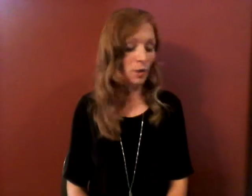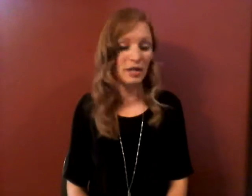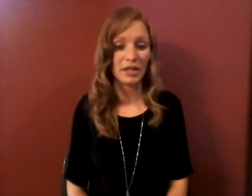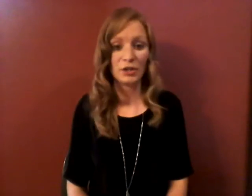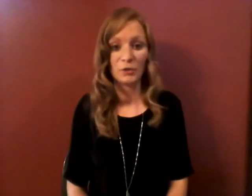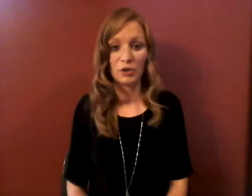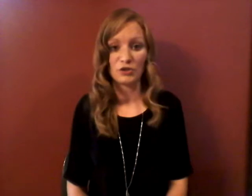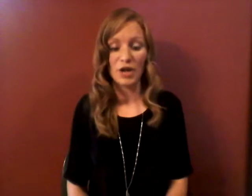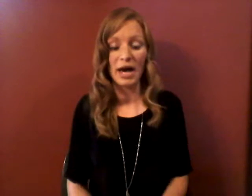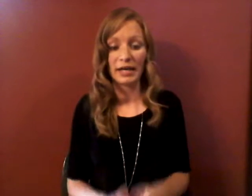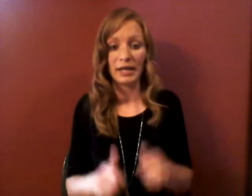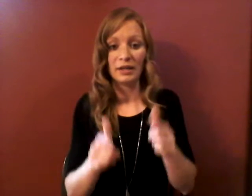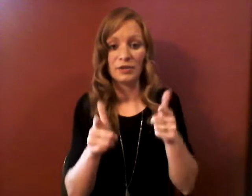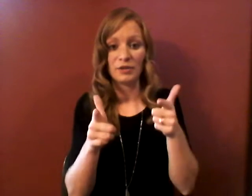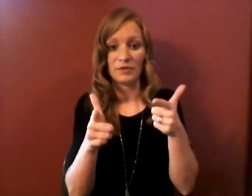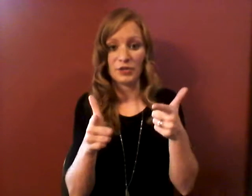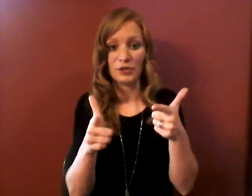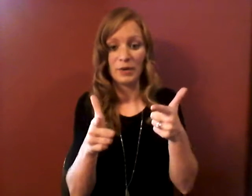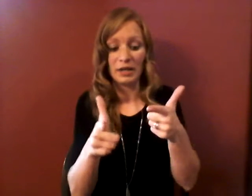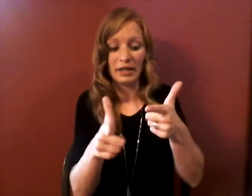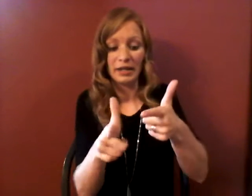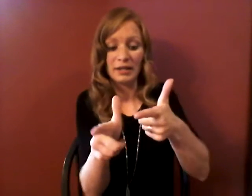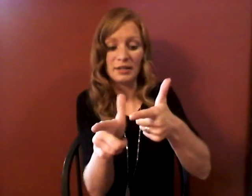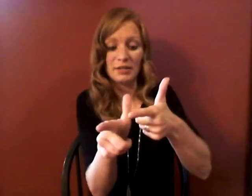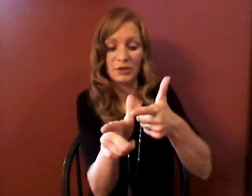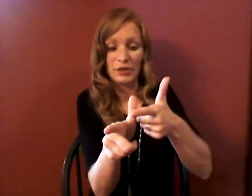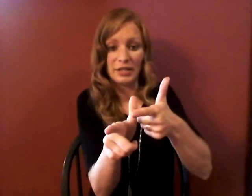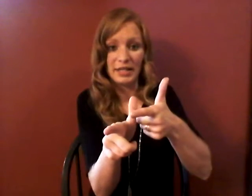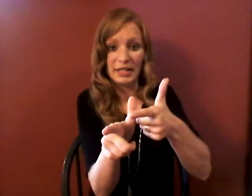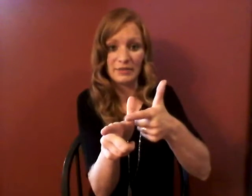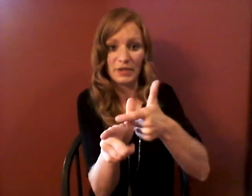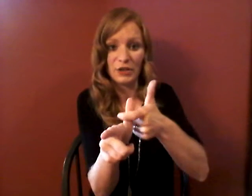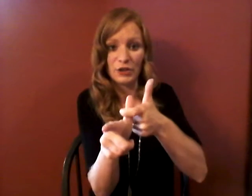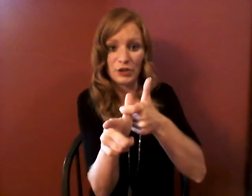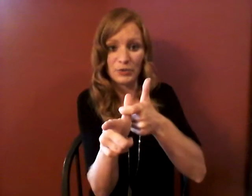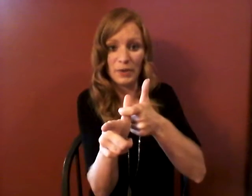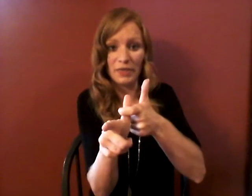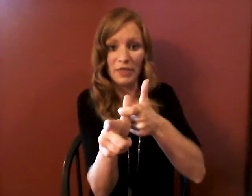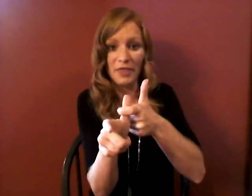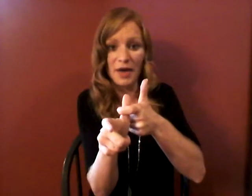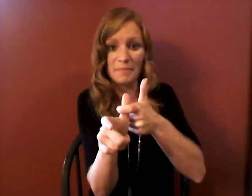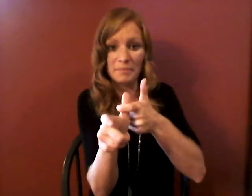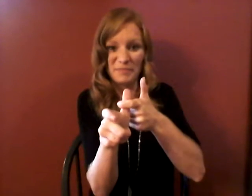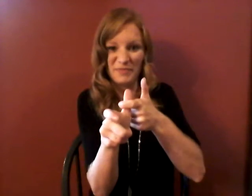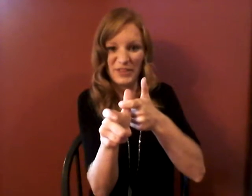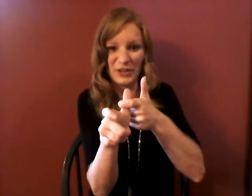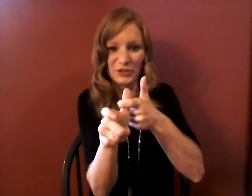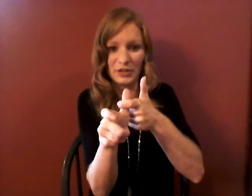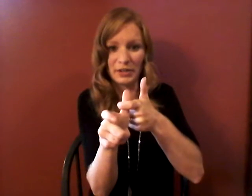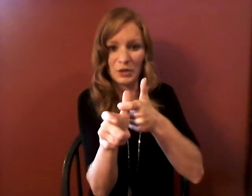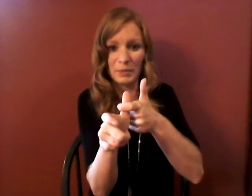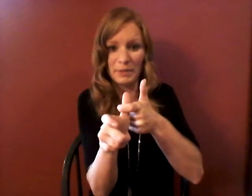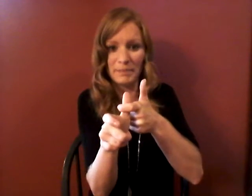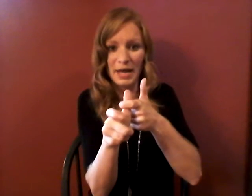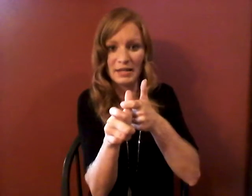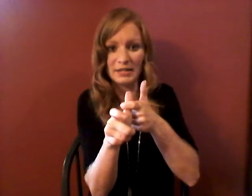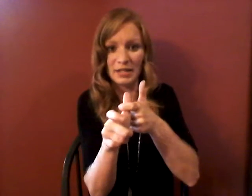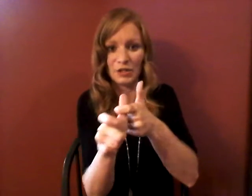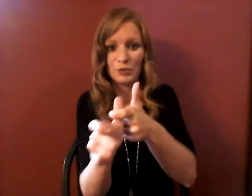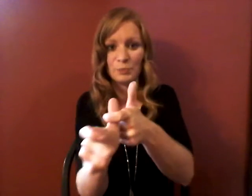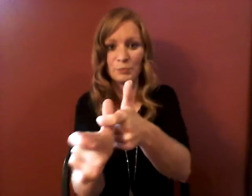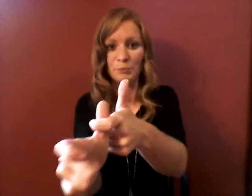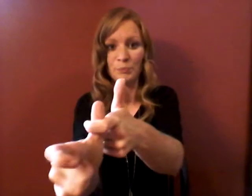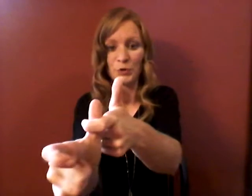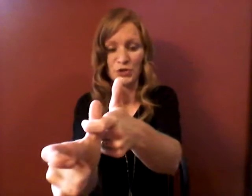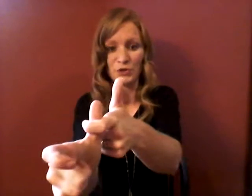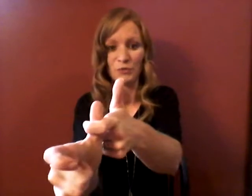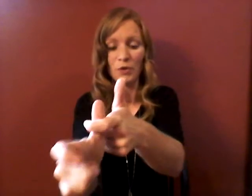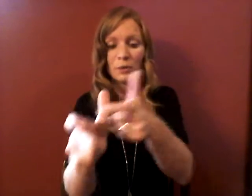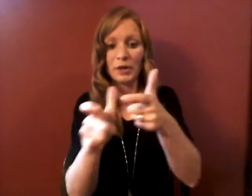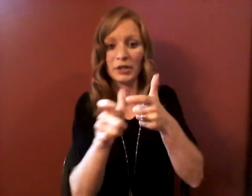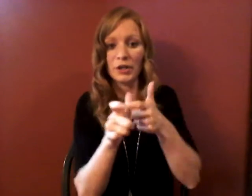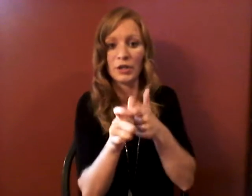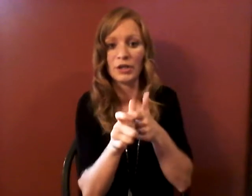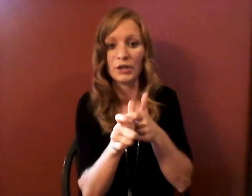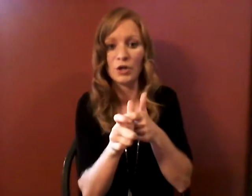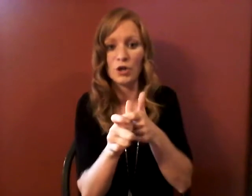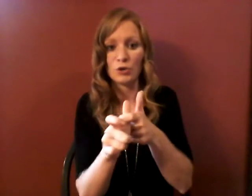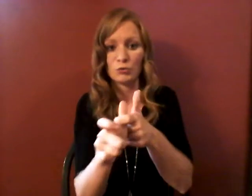Running or jogging, you have the two L hands, your index finger hooks with the thumb, fingers are a little bit bent, and you push it forward.